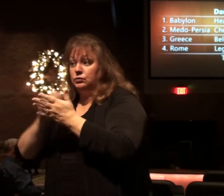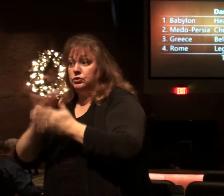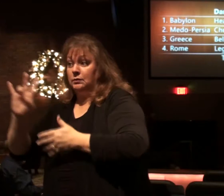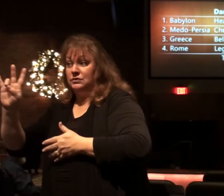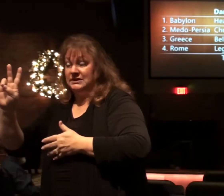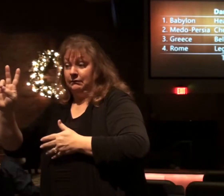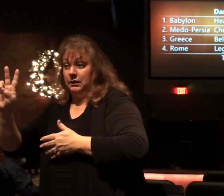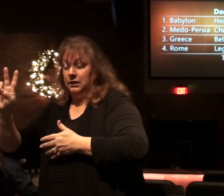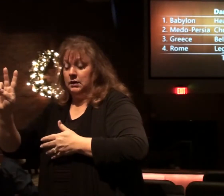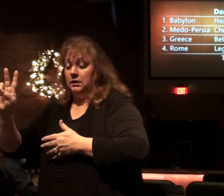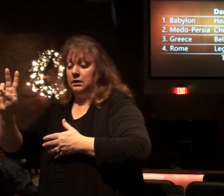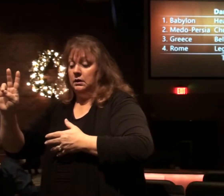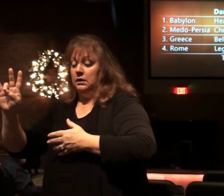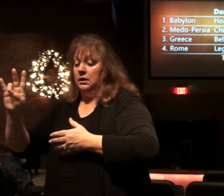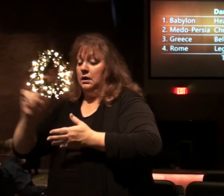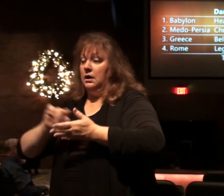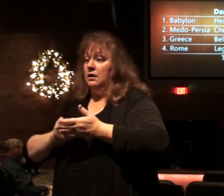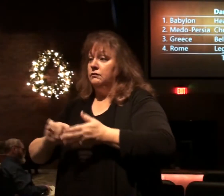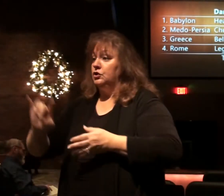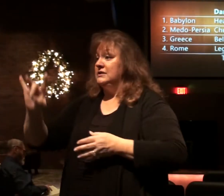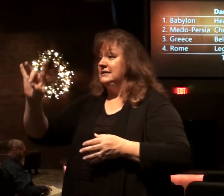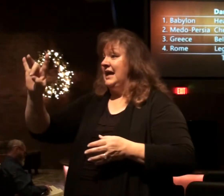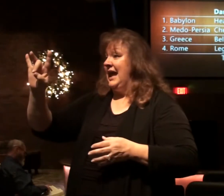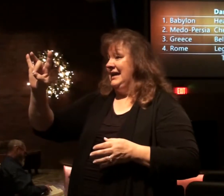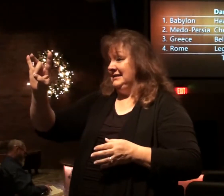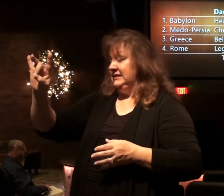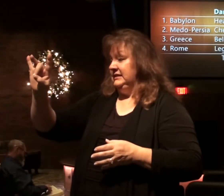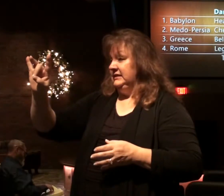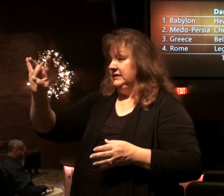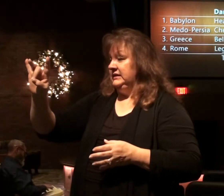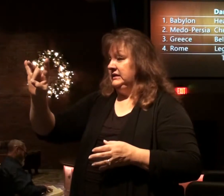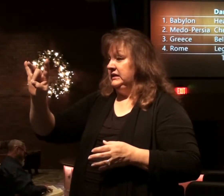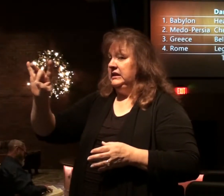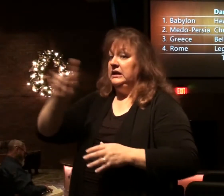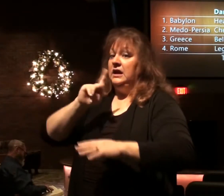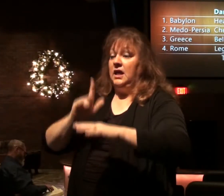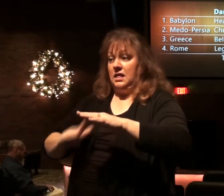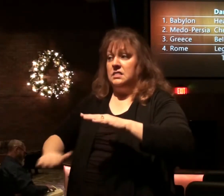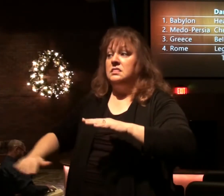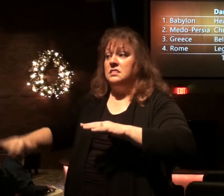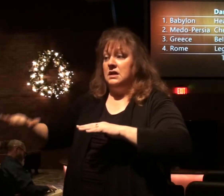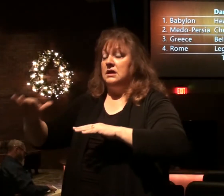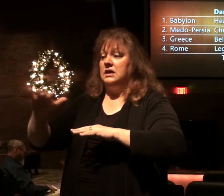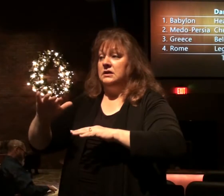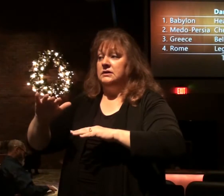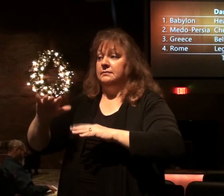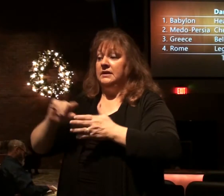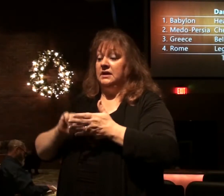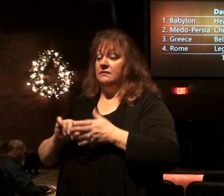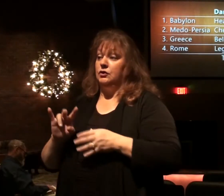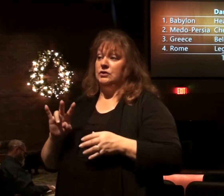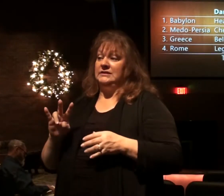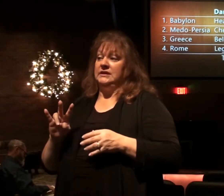7, verse 8, this empire, the end of verse 7,